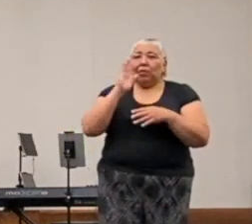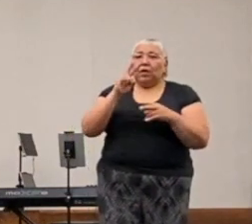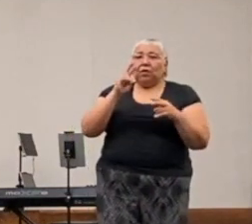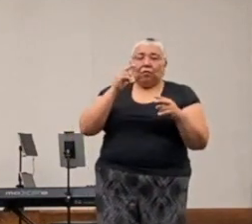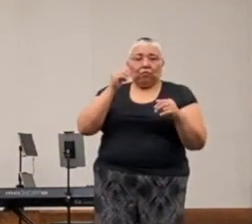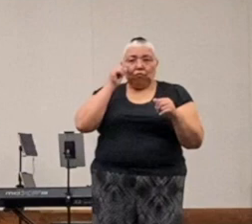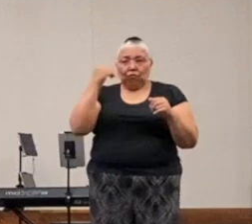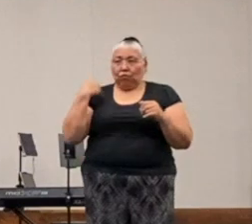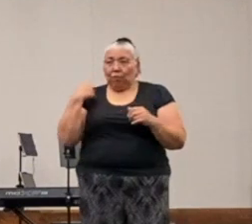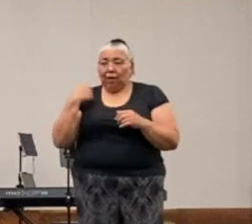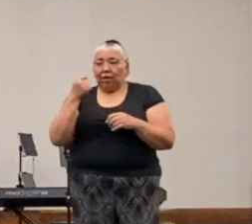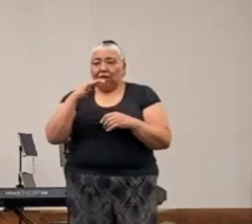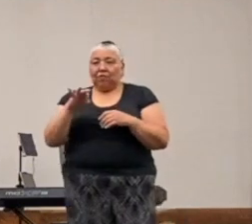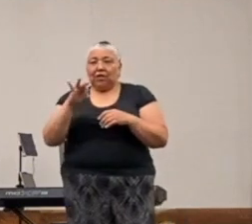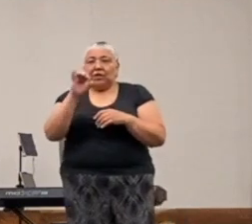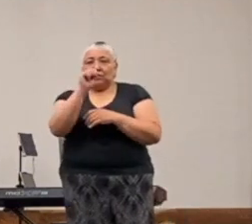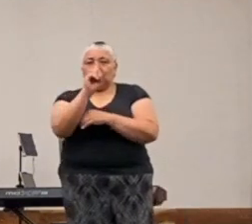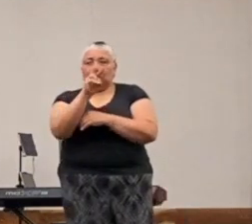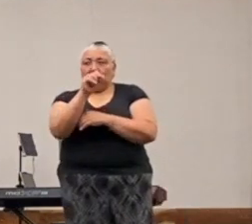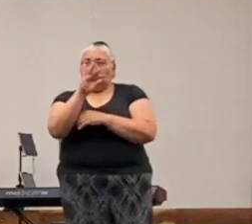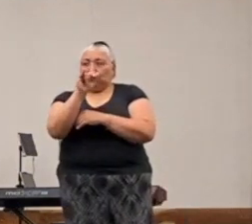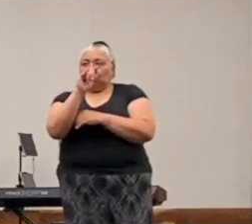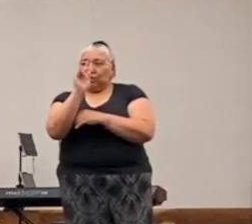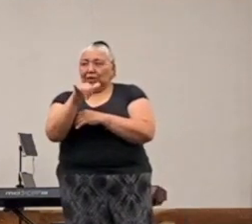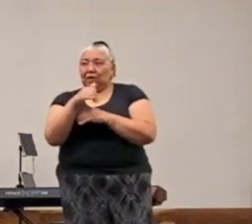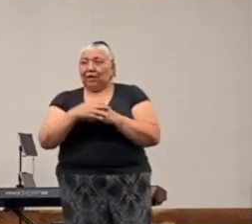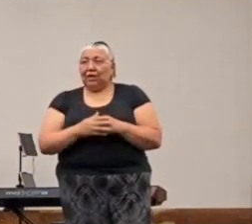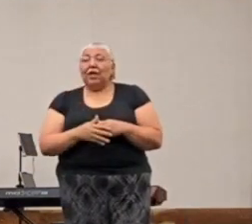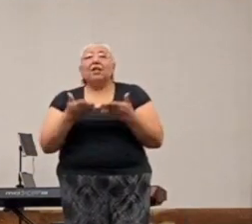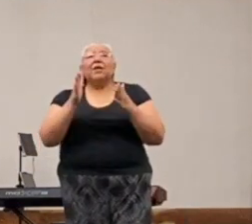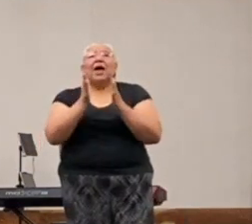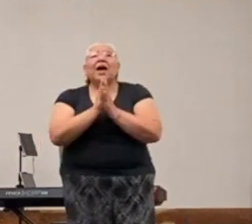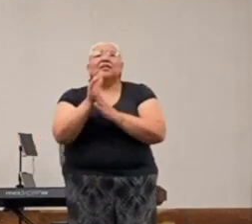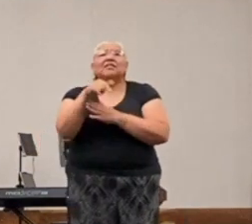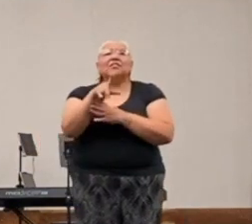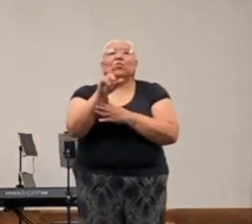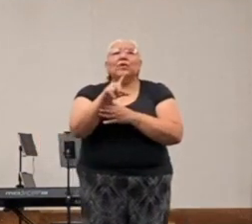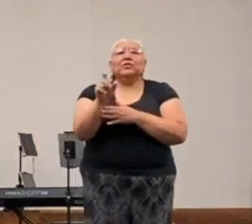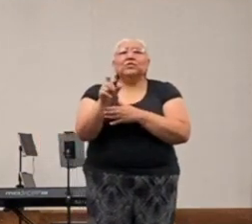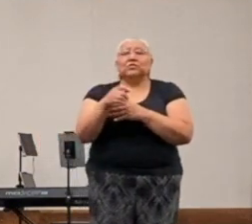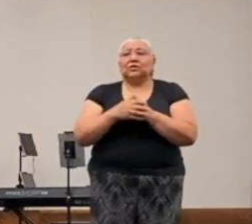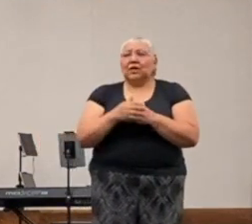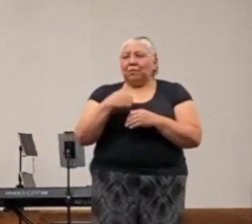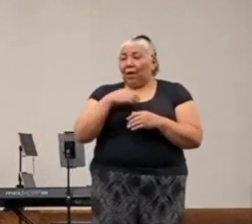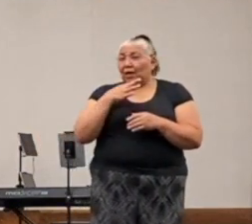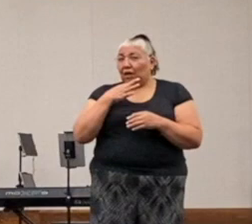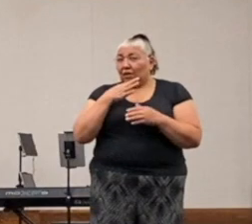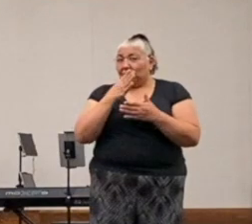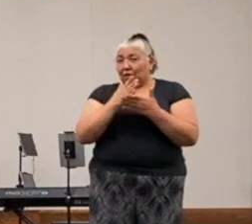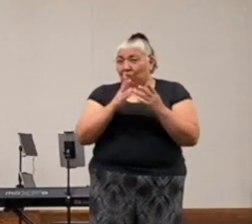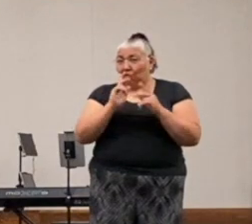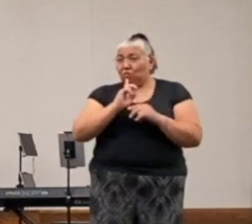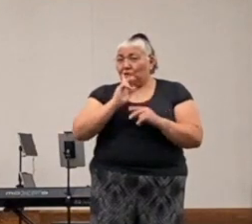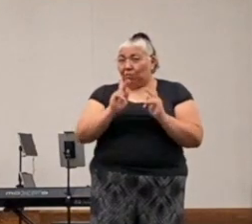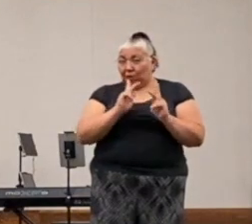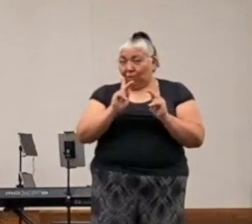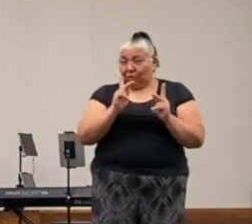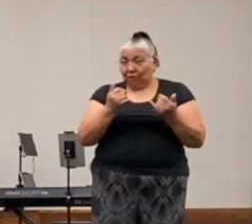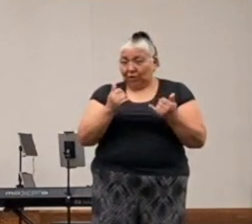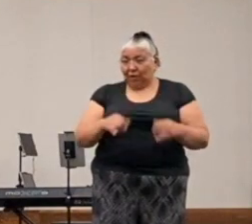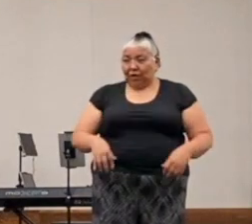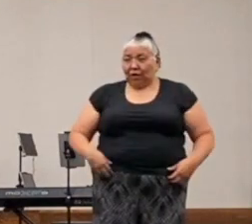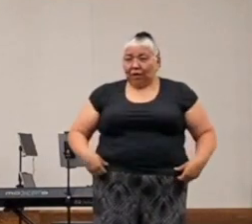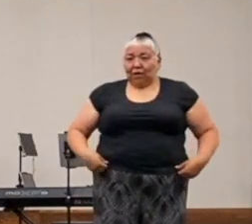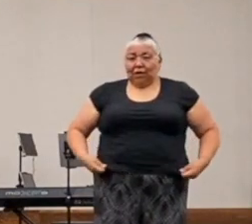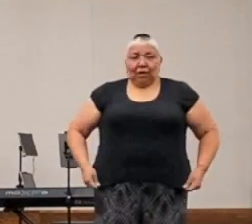sovereignty. Let me ask you this question, right? Am I talking to some real people here today? I